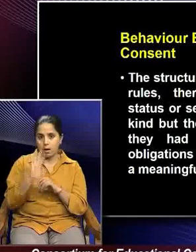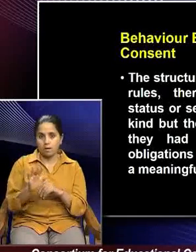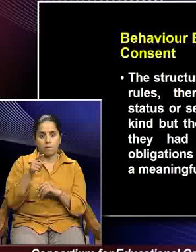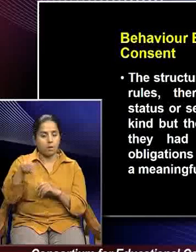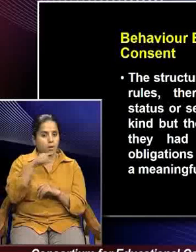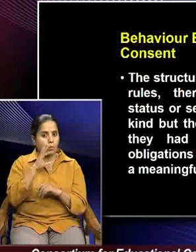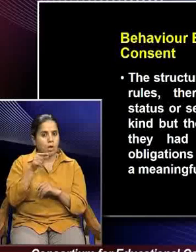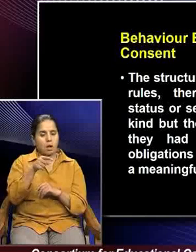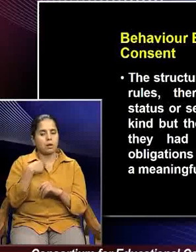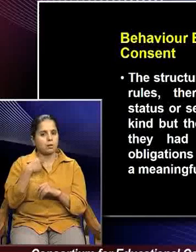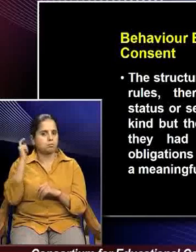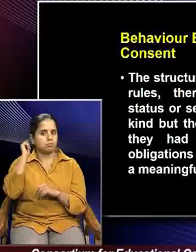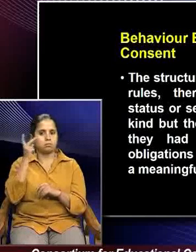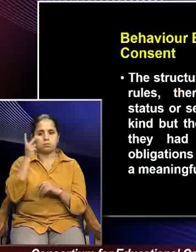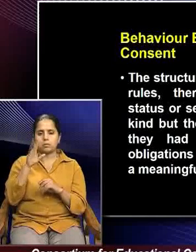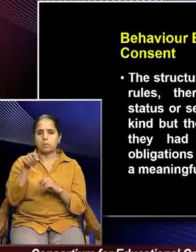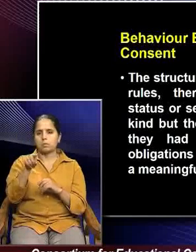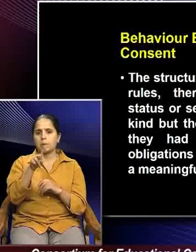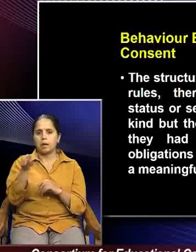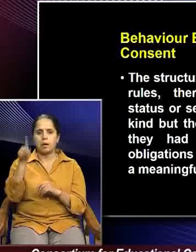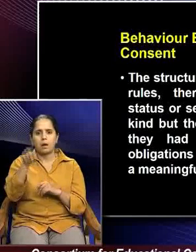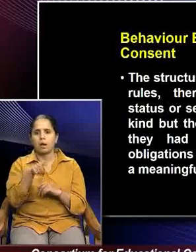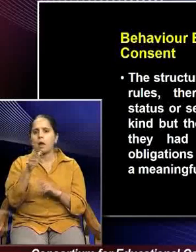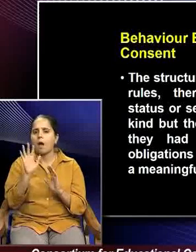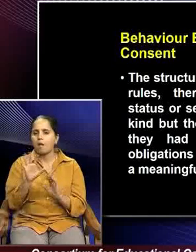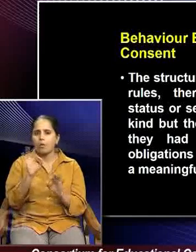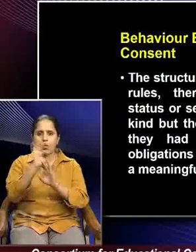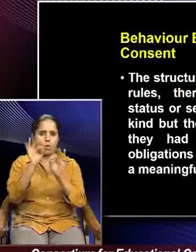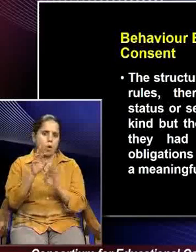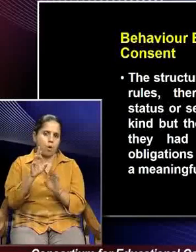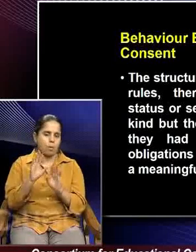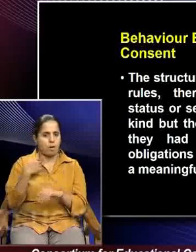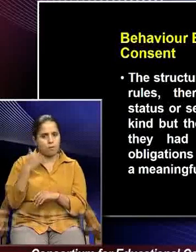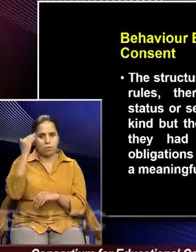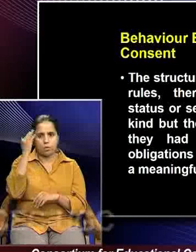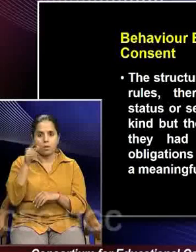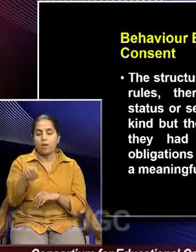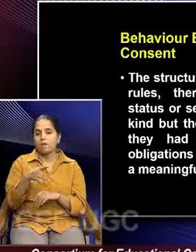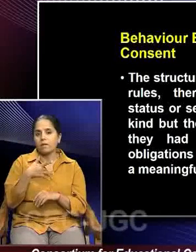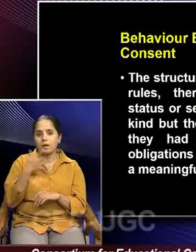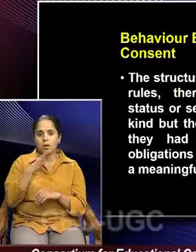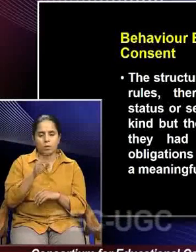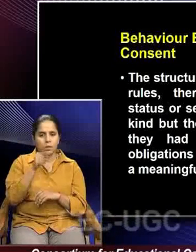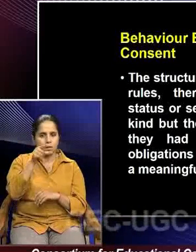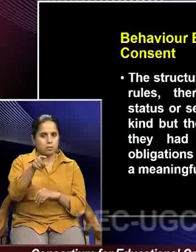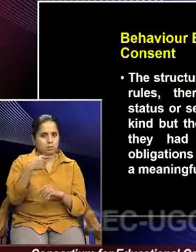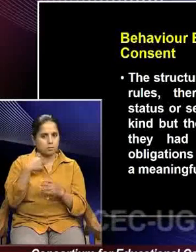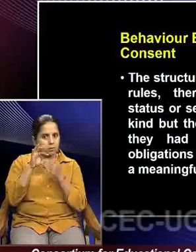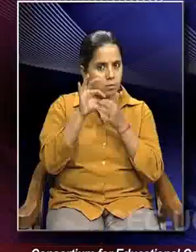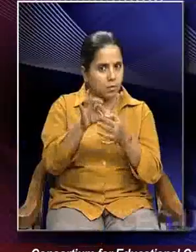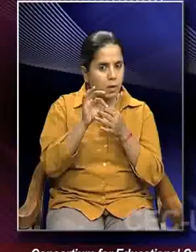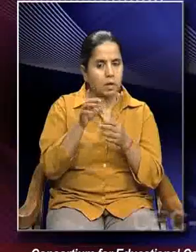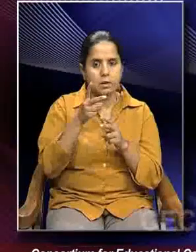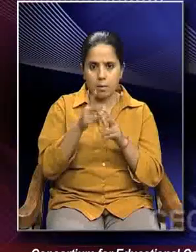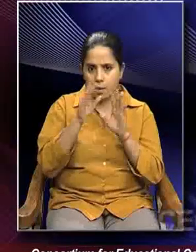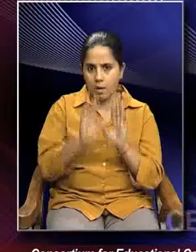they had assumed a definite obligation because they feel that a meaningful relationship